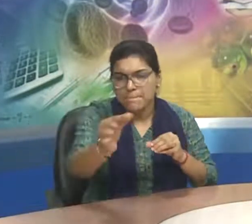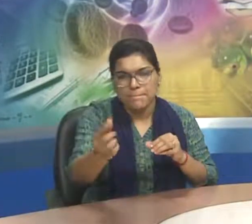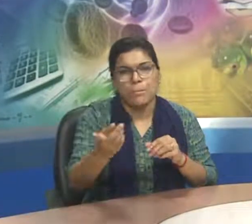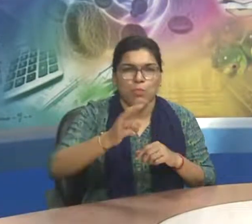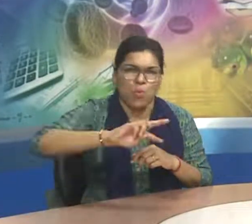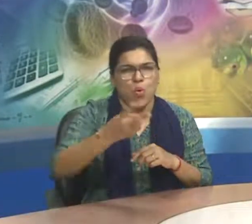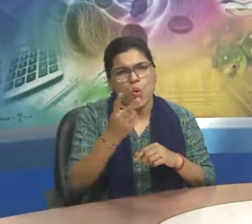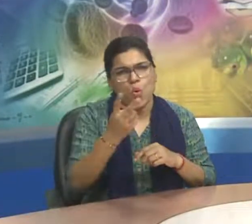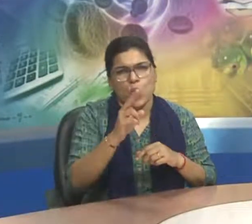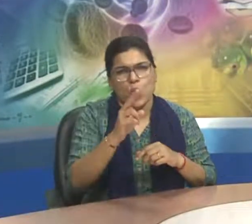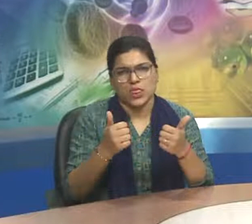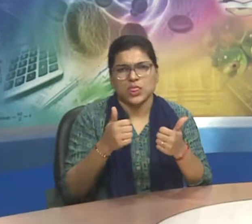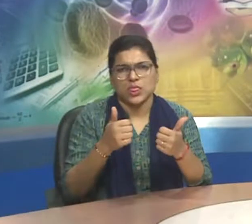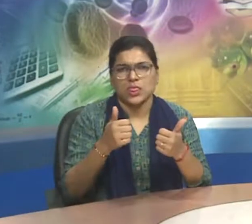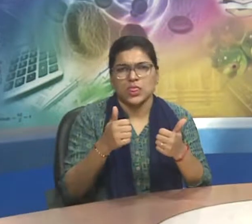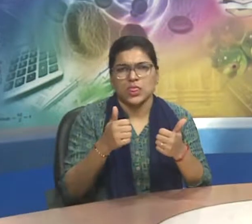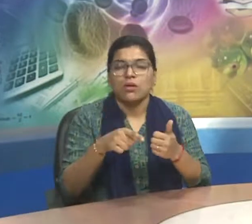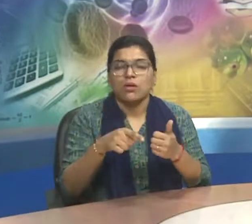cooking purposes.